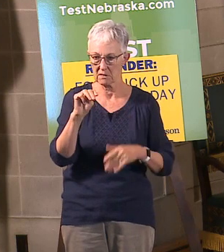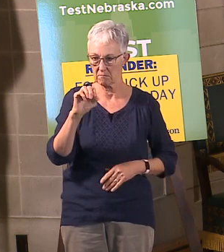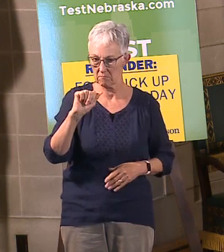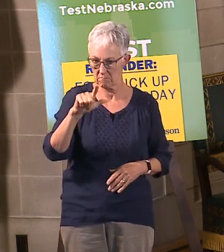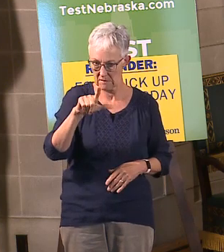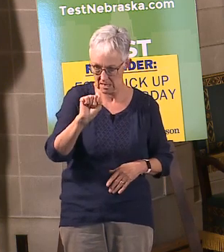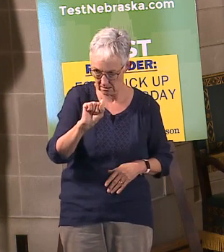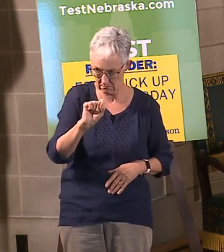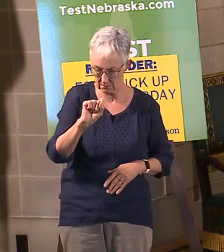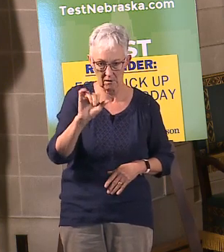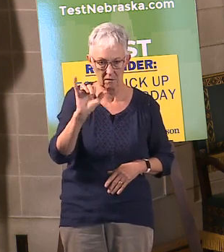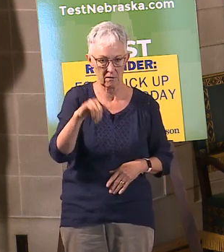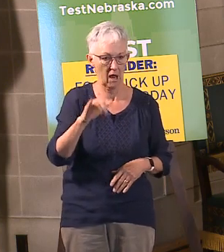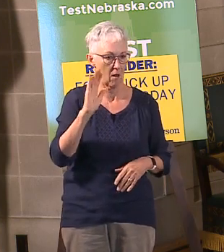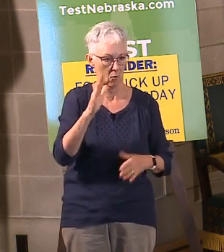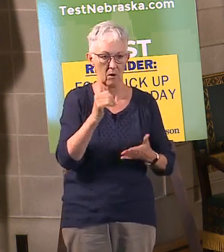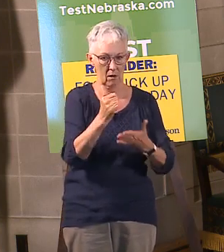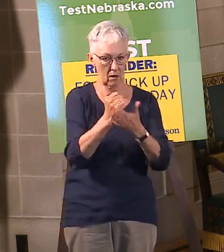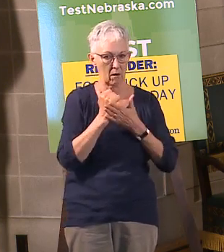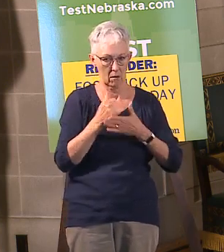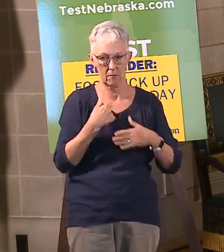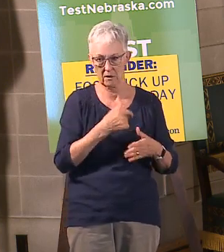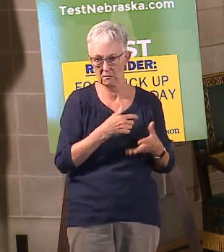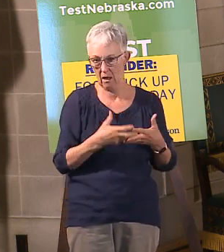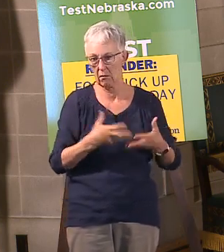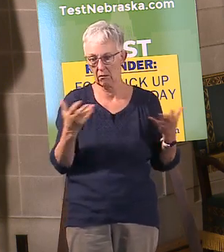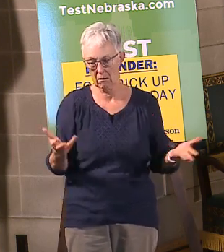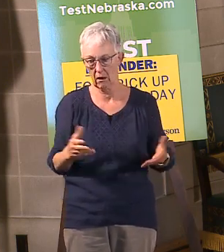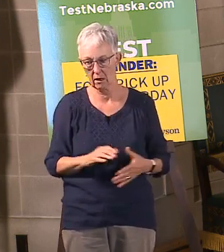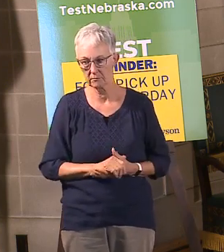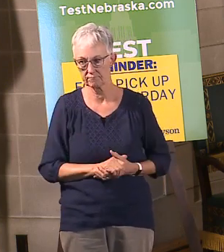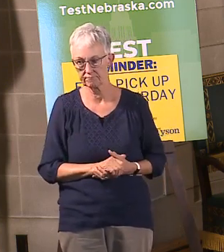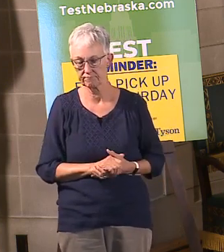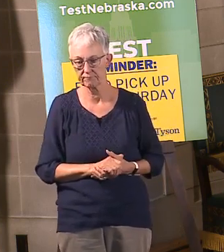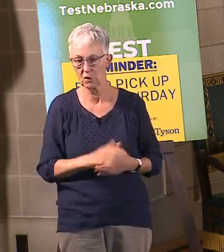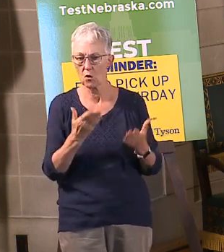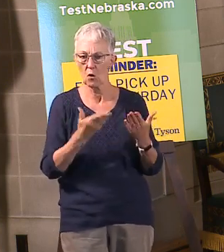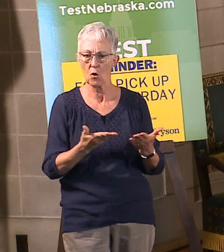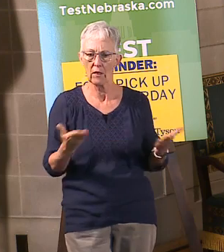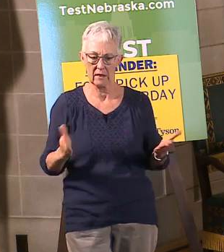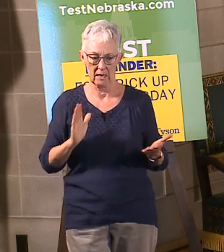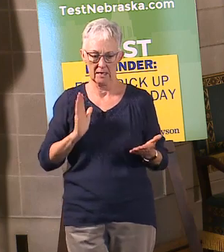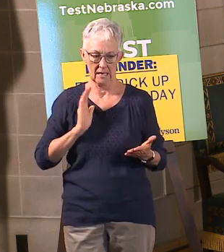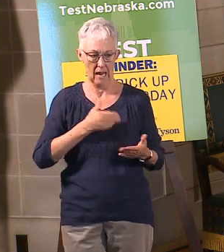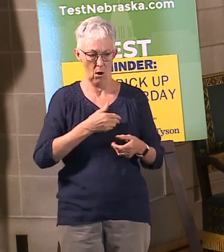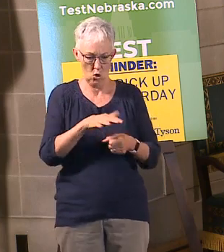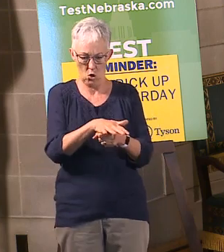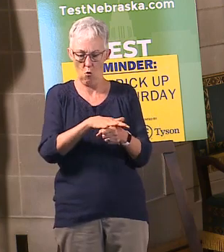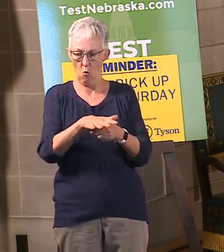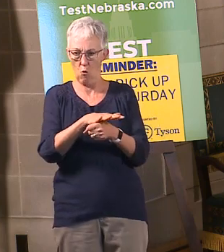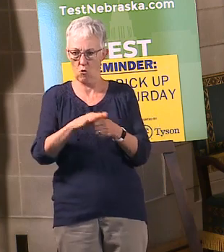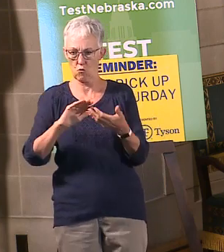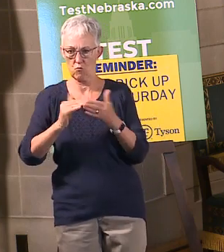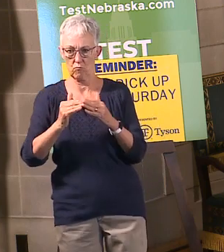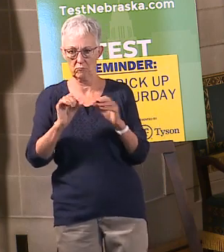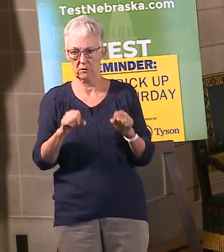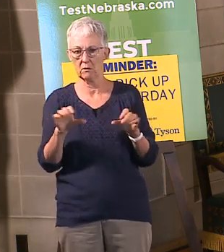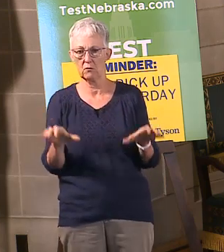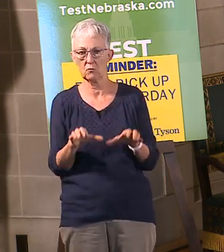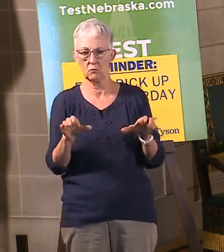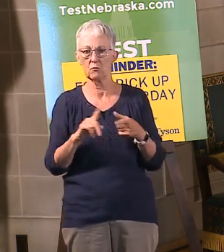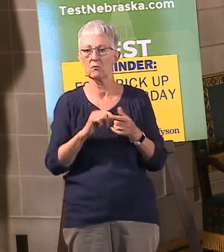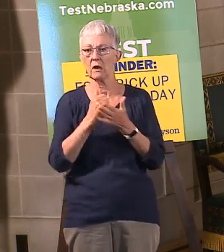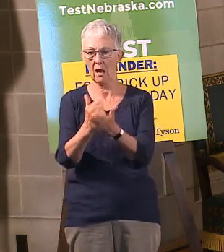would go a really long way right now. So here are some things that our local community can do to help tomorrow during Scouting for